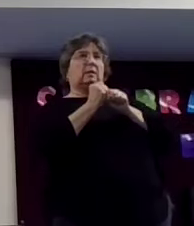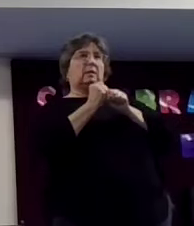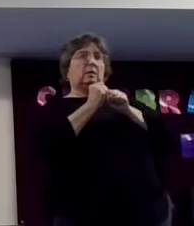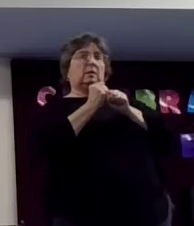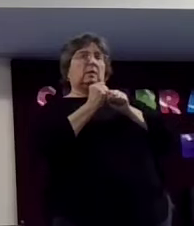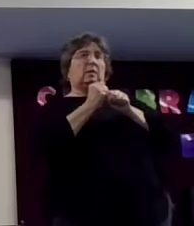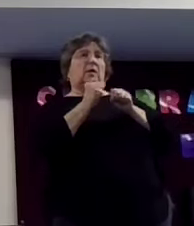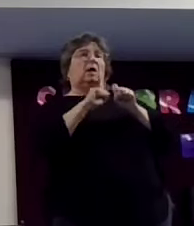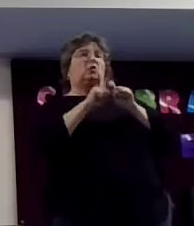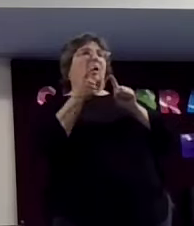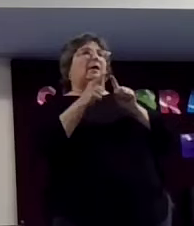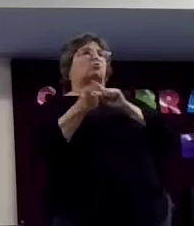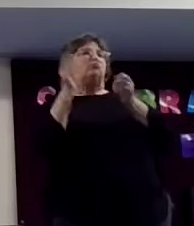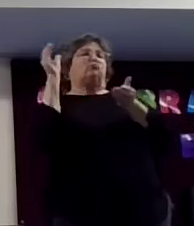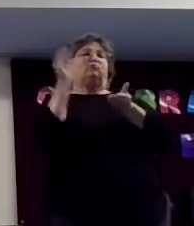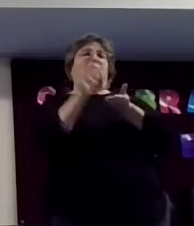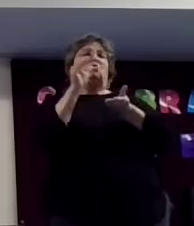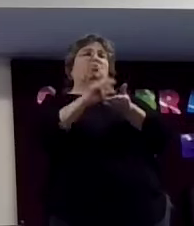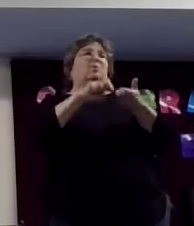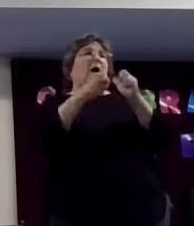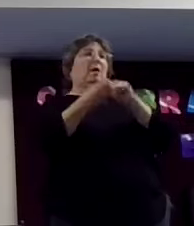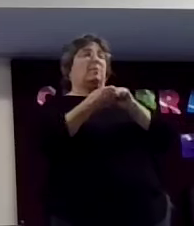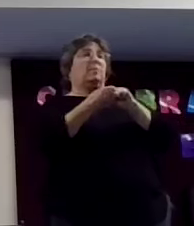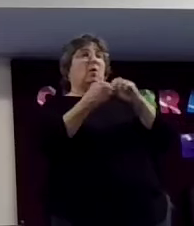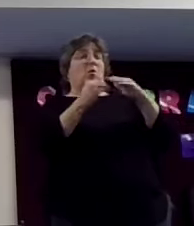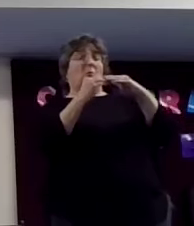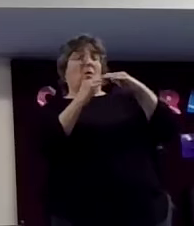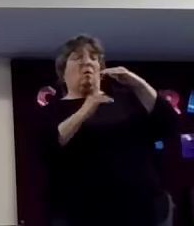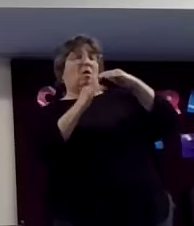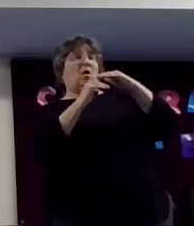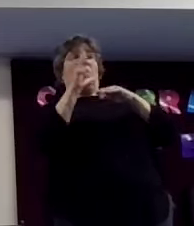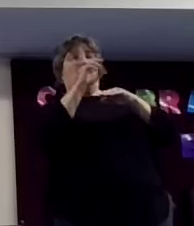of the apple. And this year, as I said, we came to just below